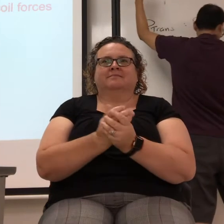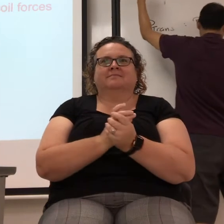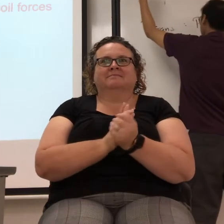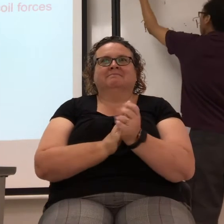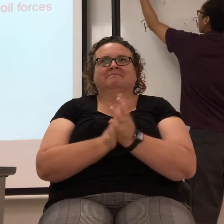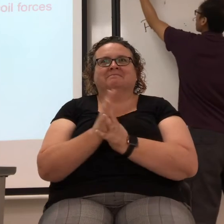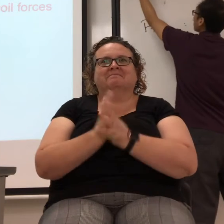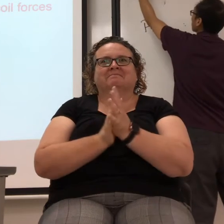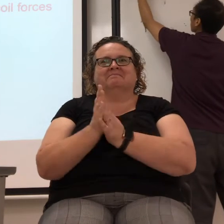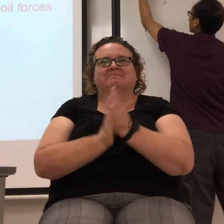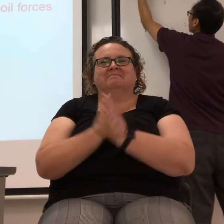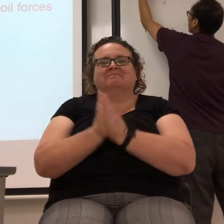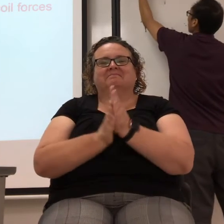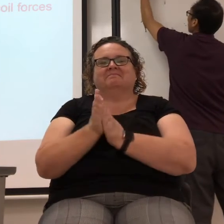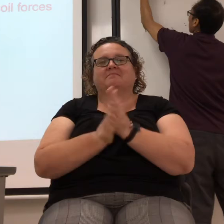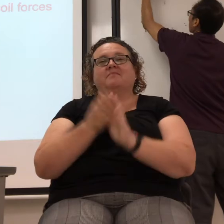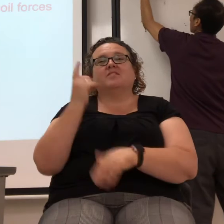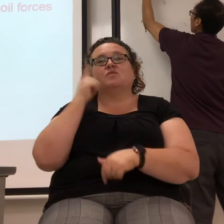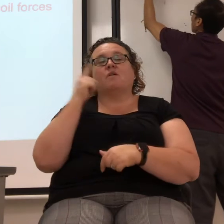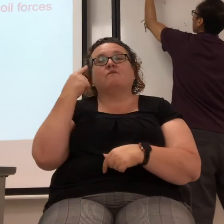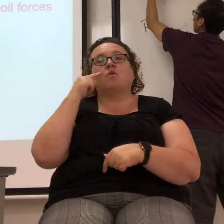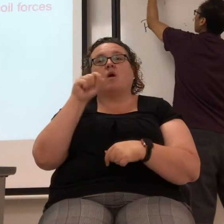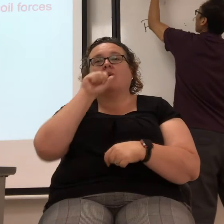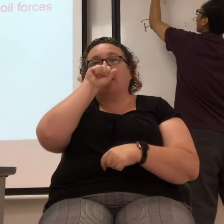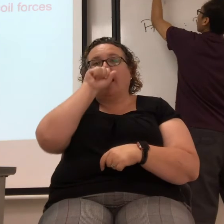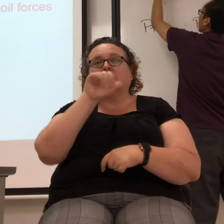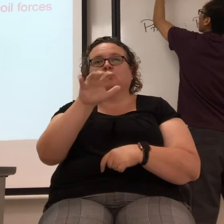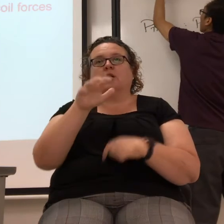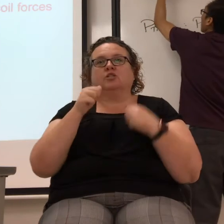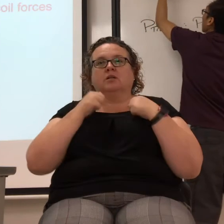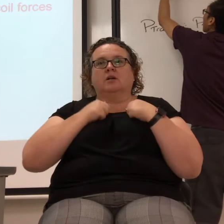So for expiration,